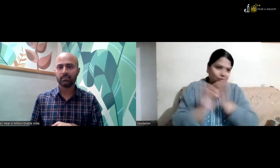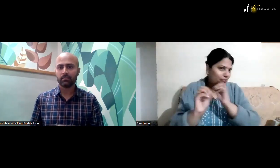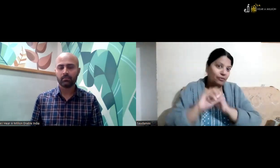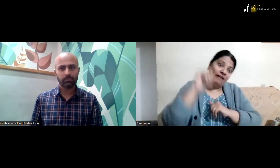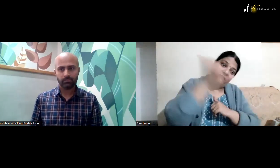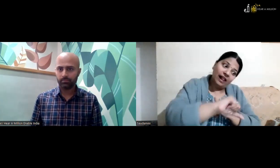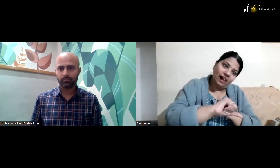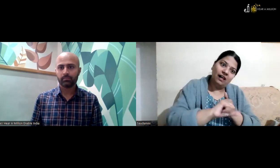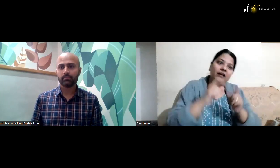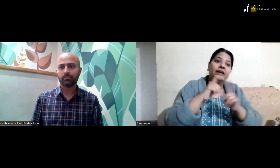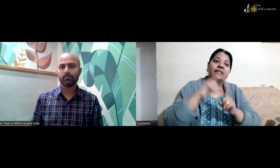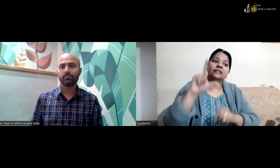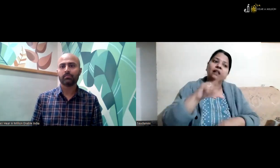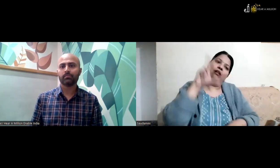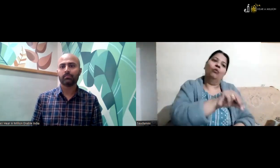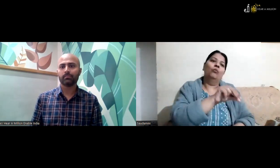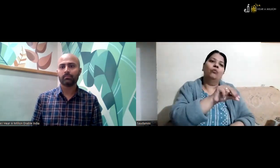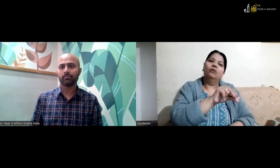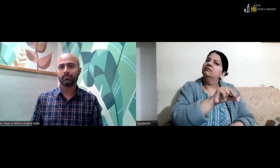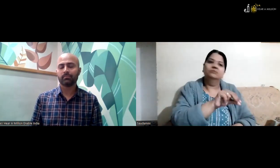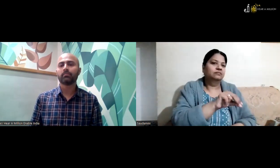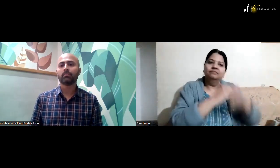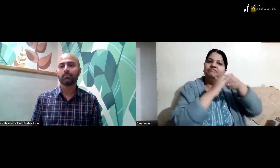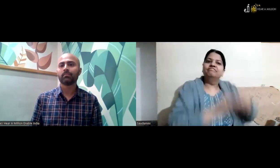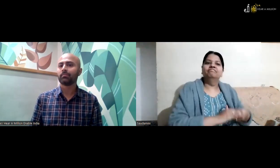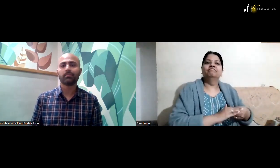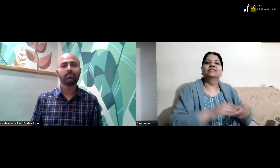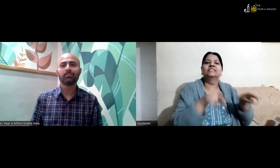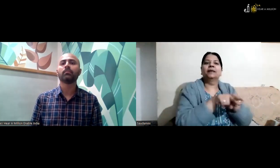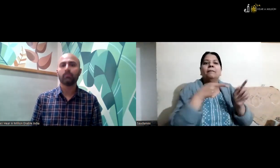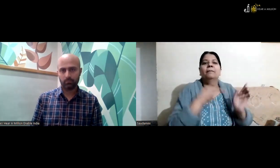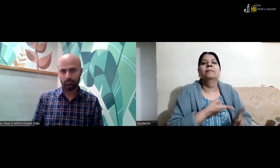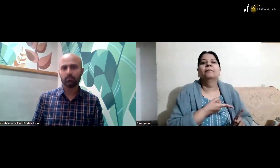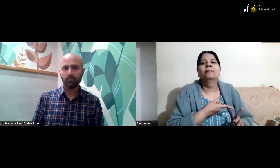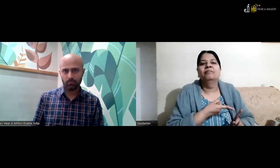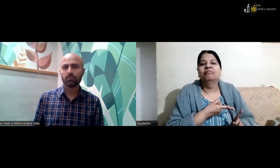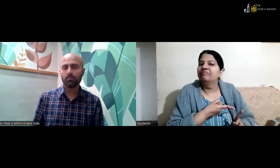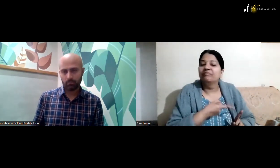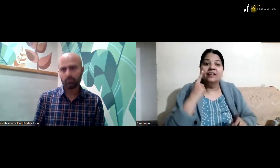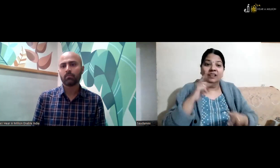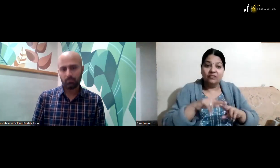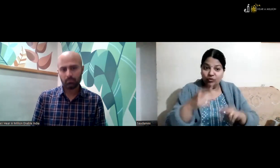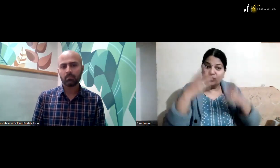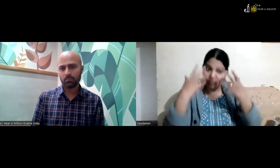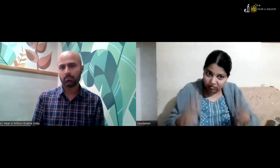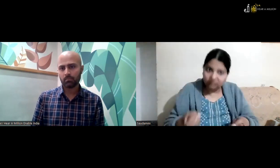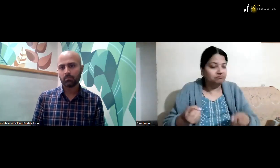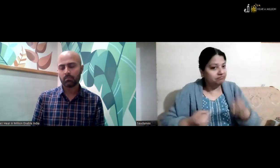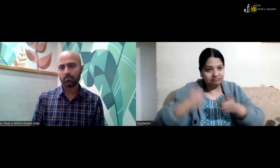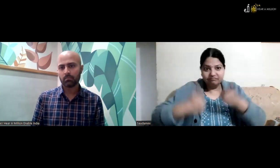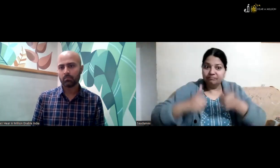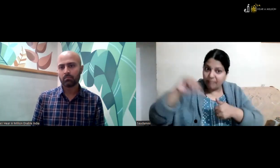there any accessibility for this? So if the accessibility is not there, they will be denying for the driving license. So that